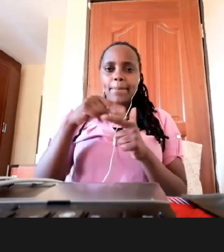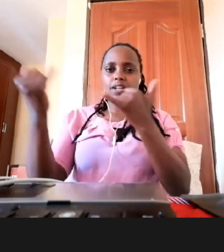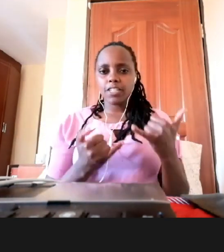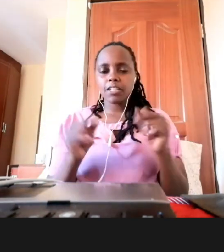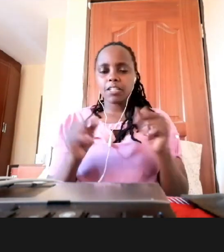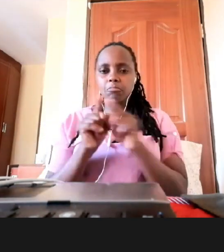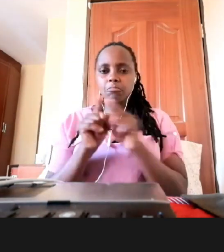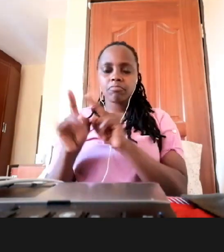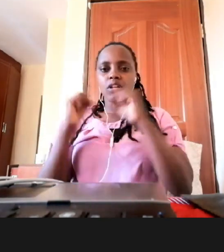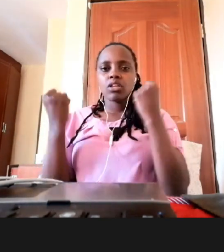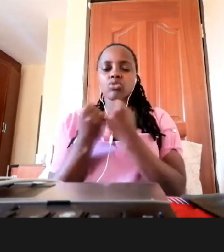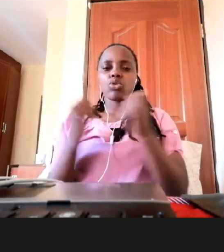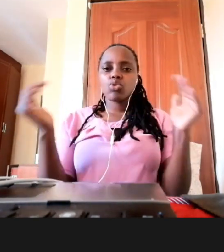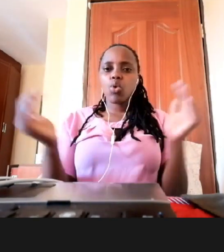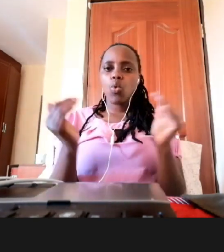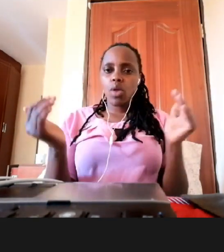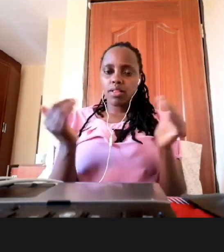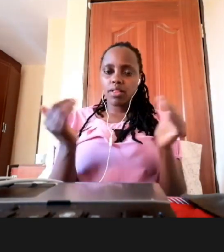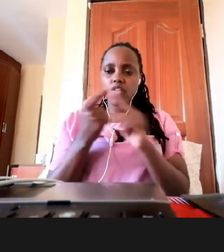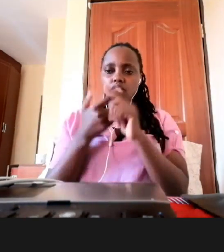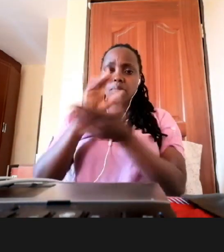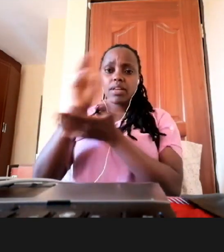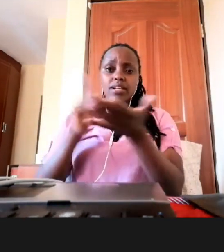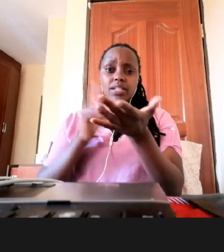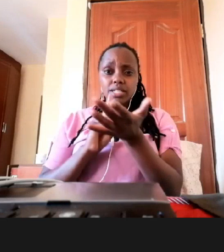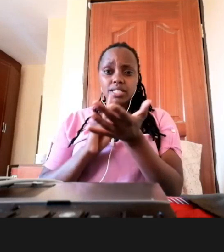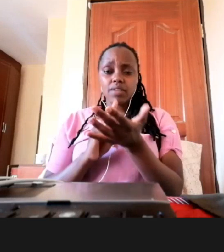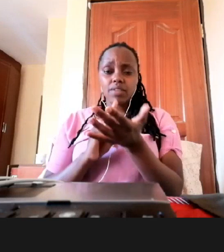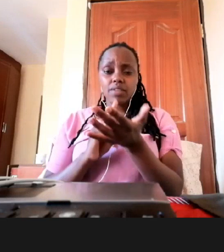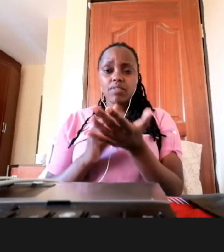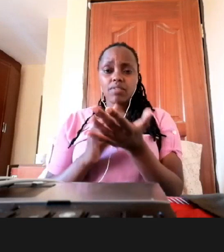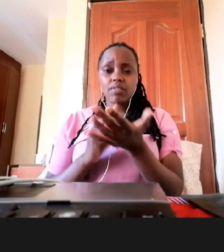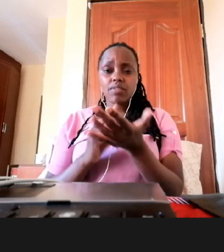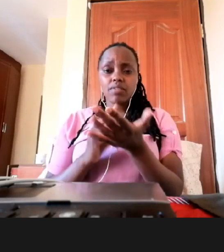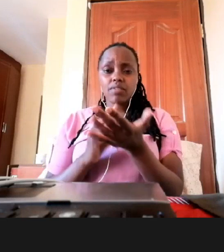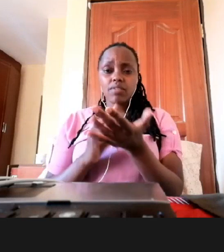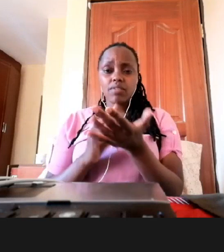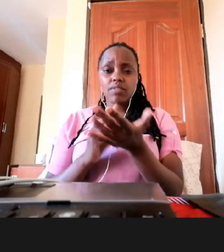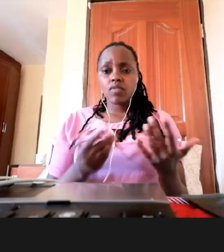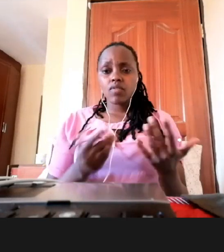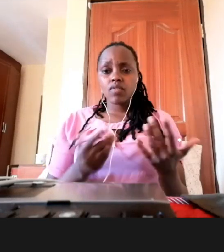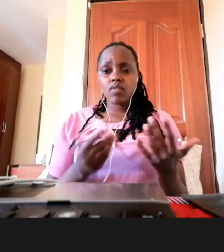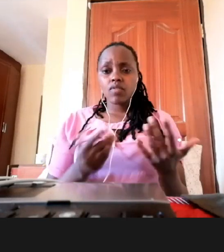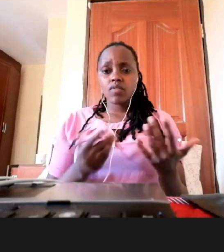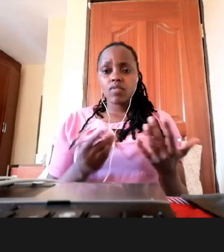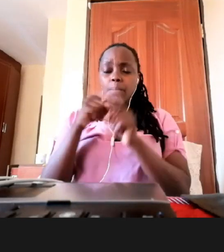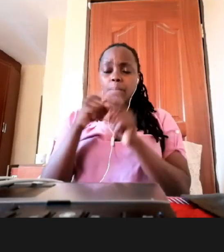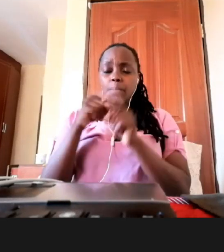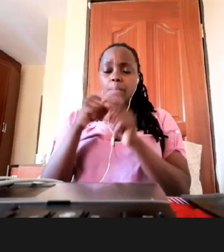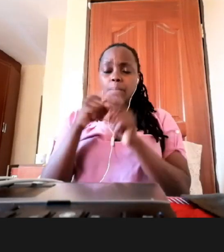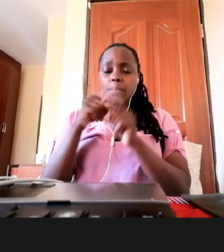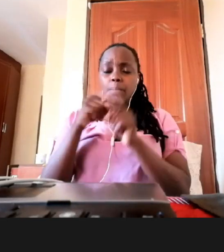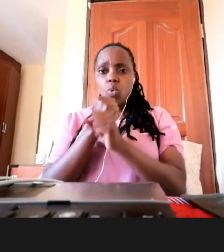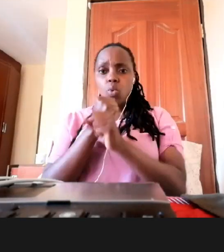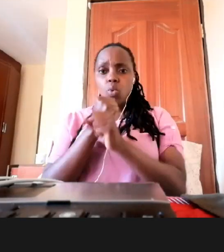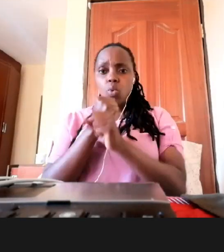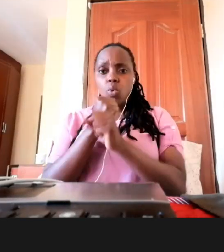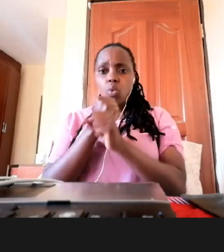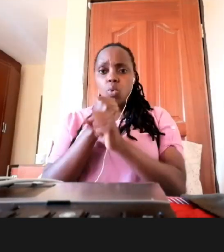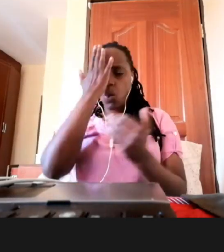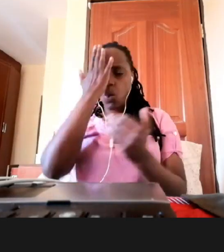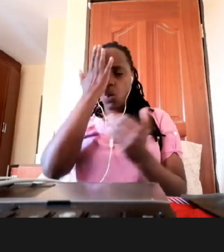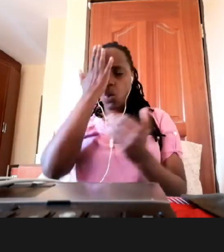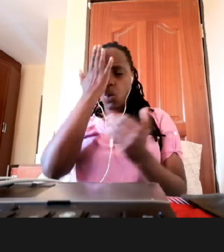social welfare officers from the districts, the same ones who work directly with children, so that we come and train